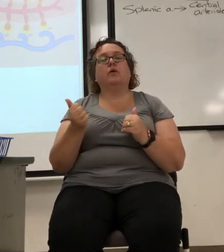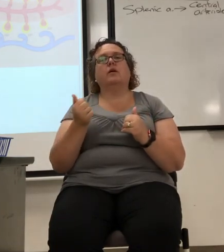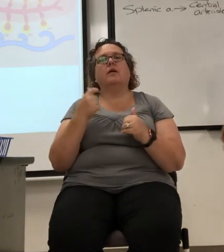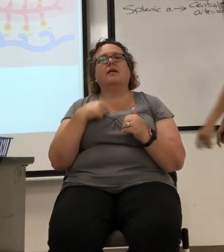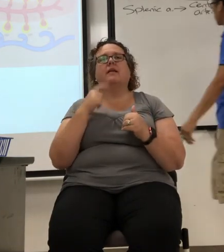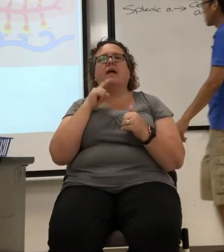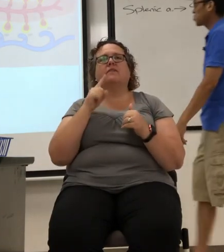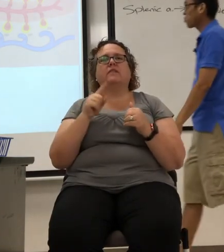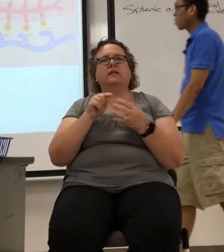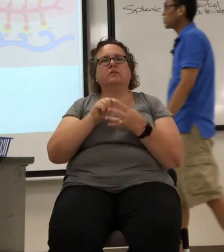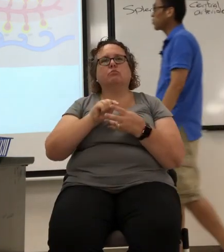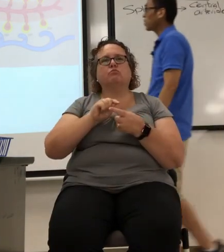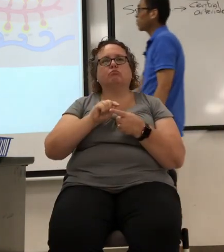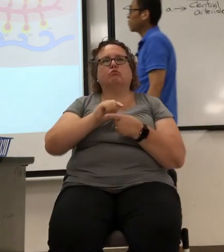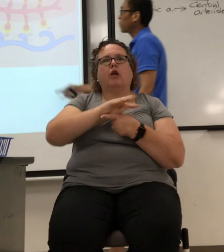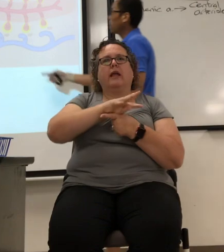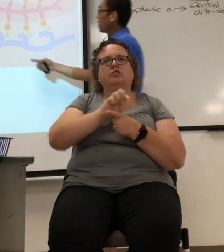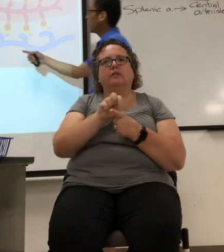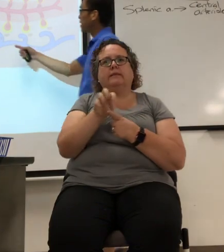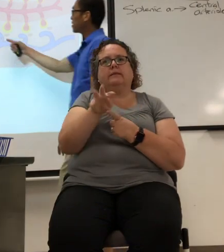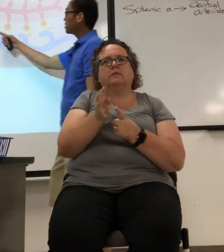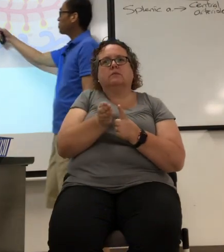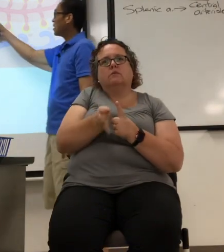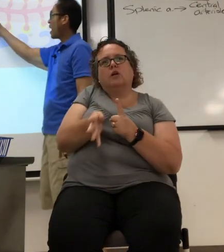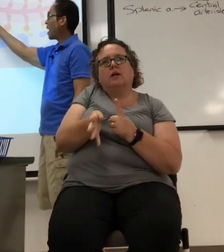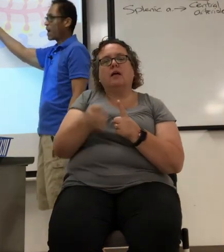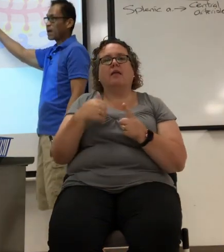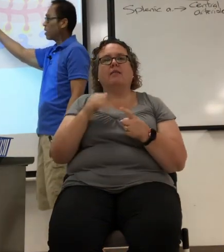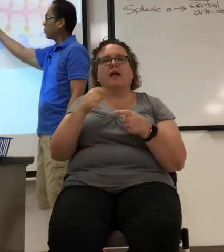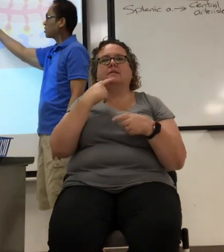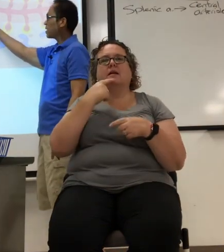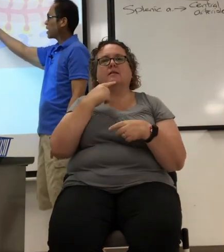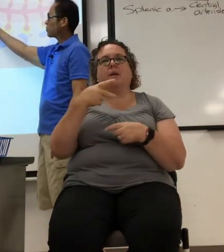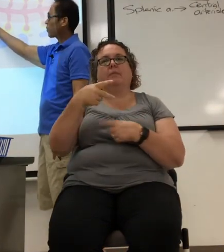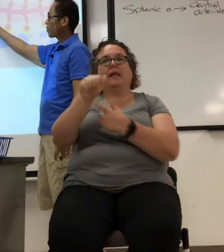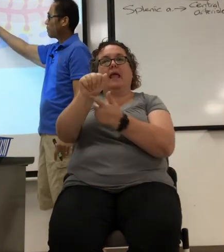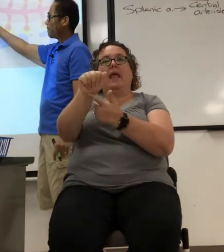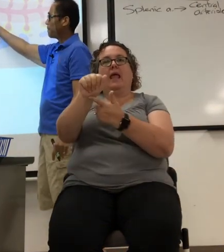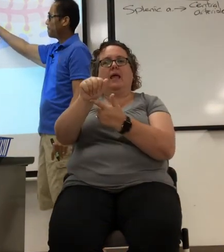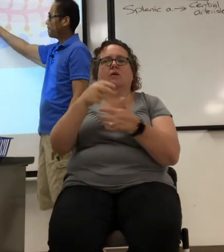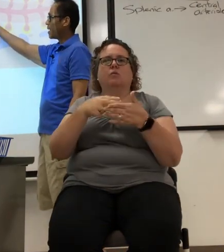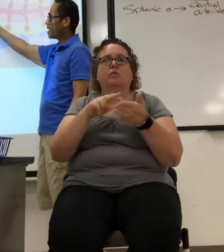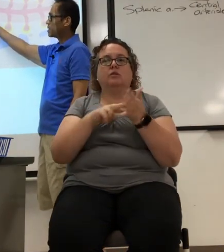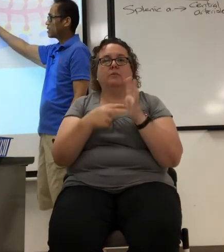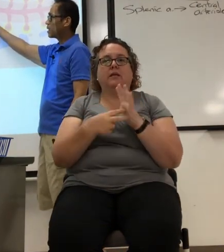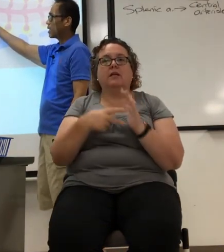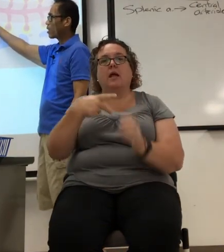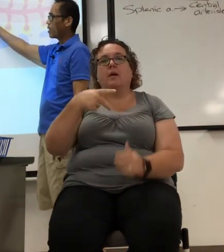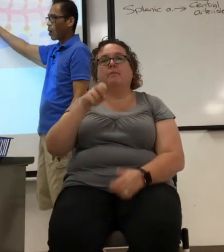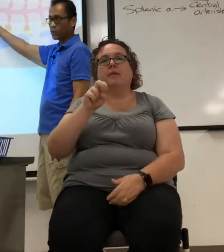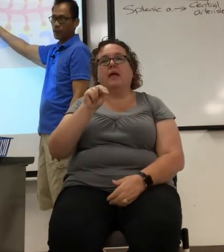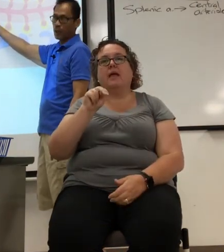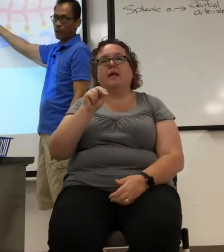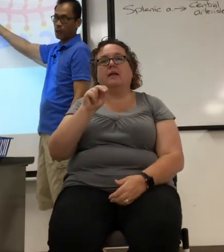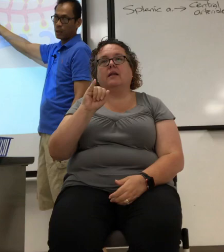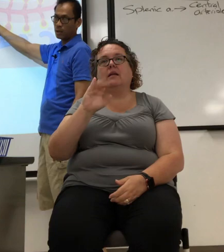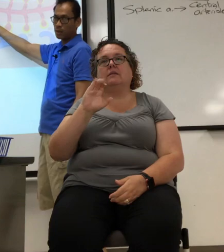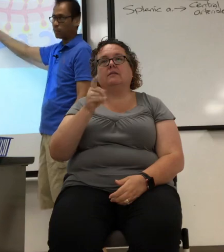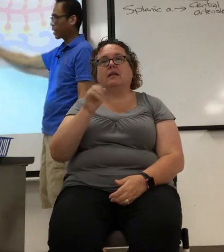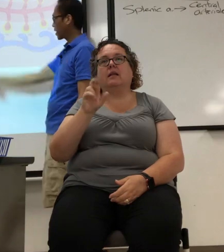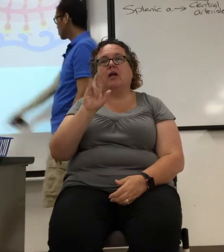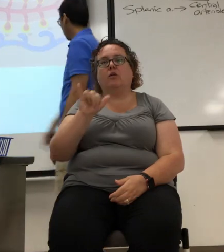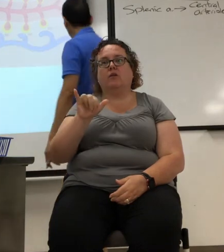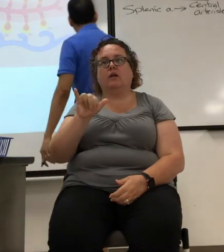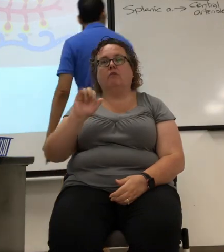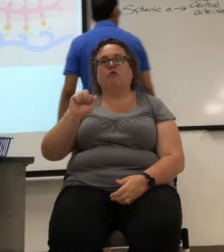little branches coming off central arteriole. That says PA, which stands for penicillary artery, a